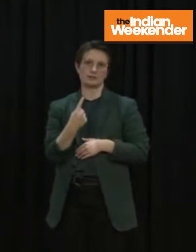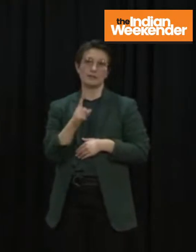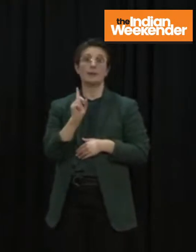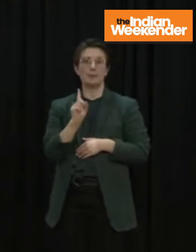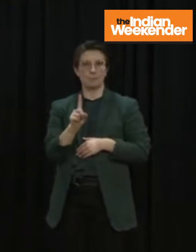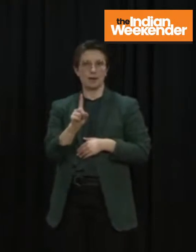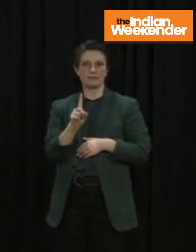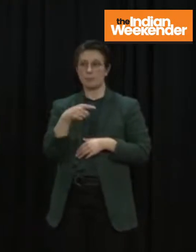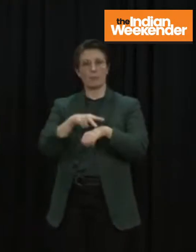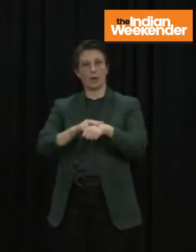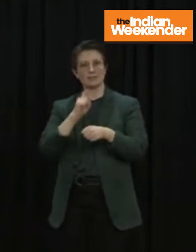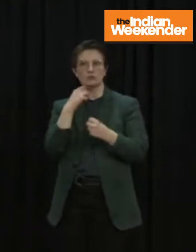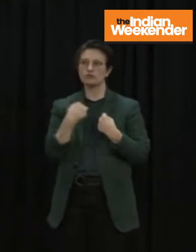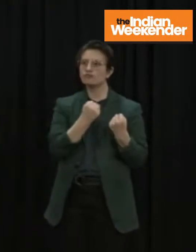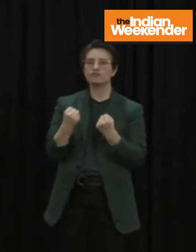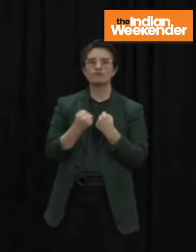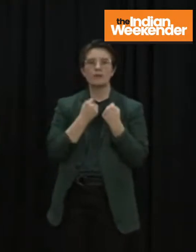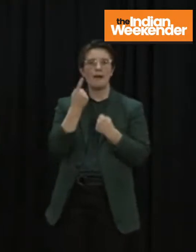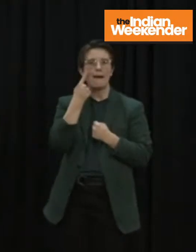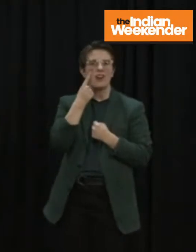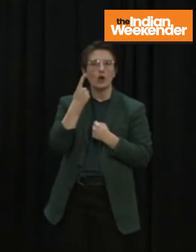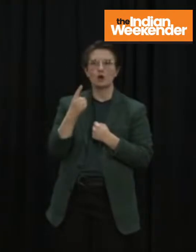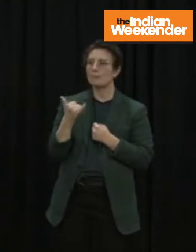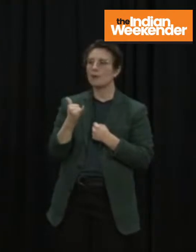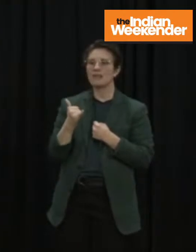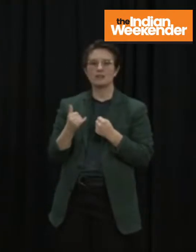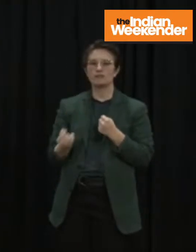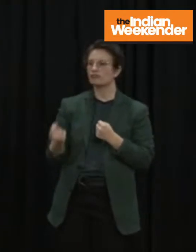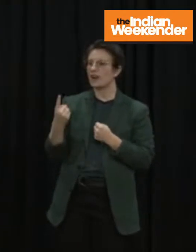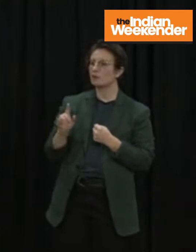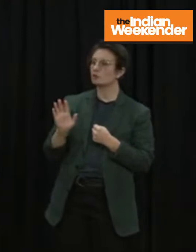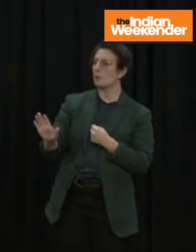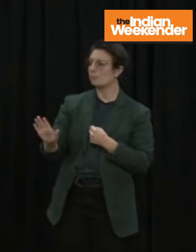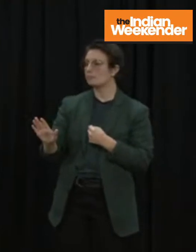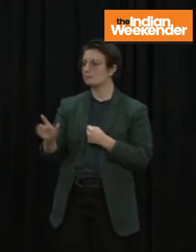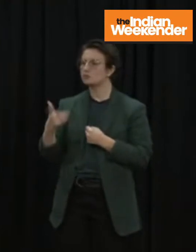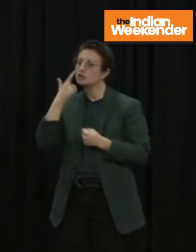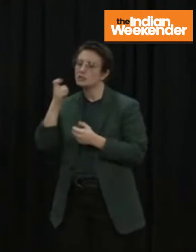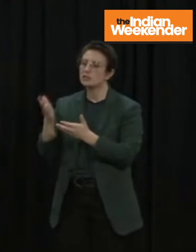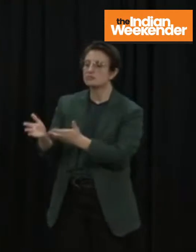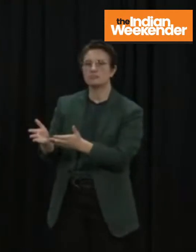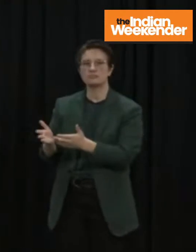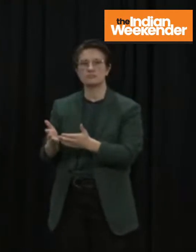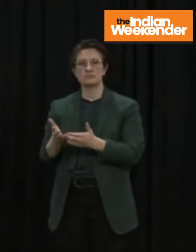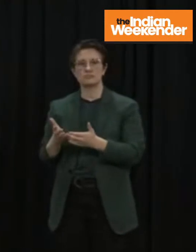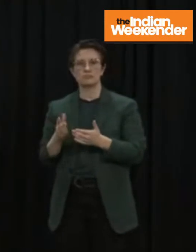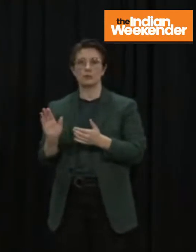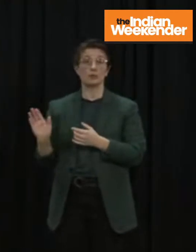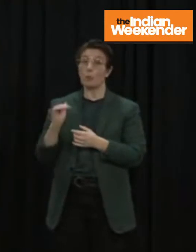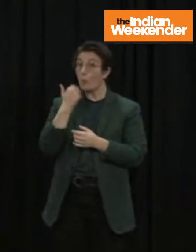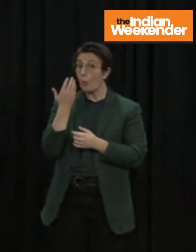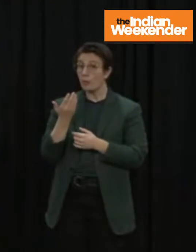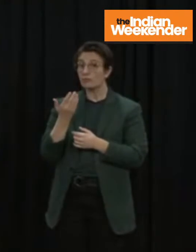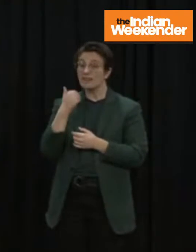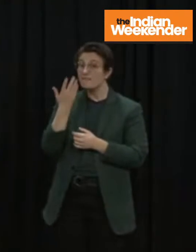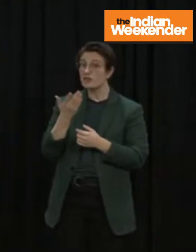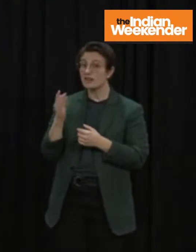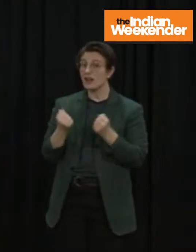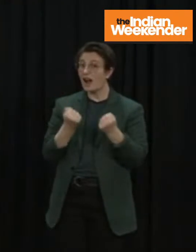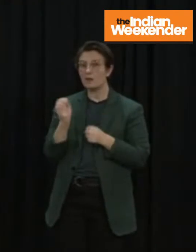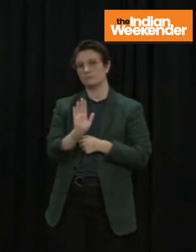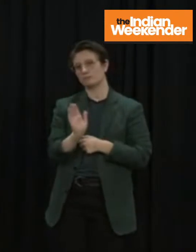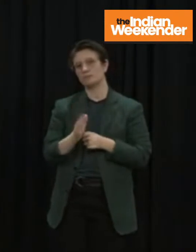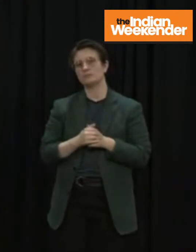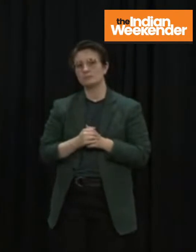they might not be stopping every single car. And I think whilst, in an ideal world you'd have enough resource to do that, we do have to acknowledge that that part of the